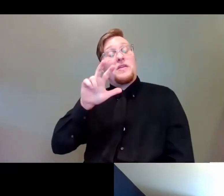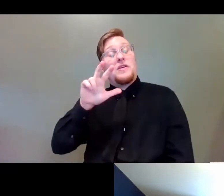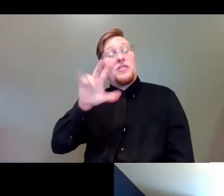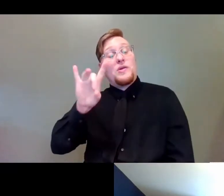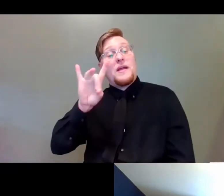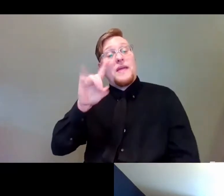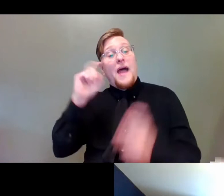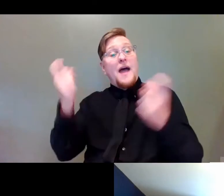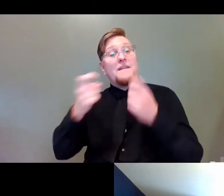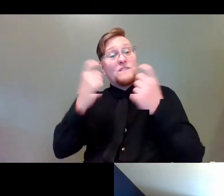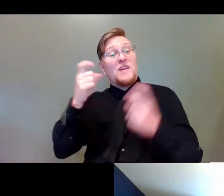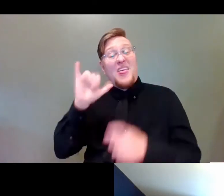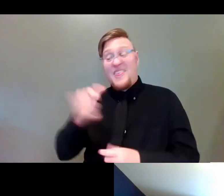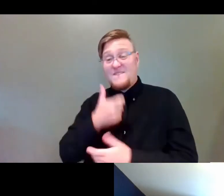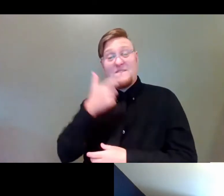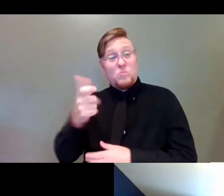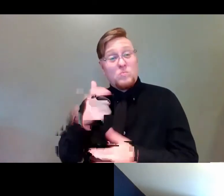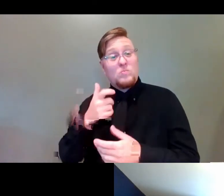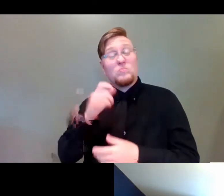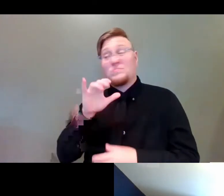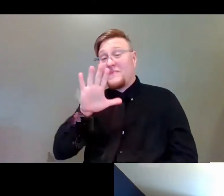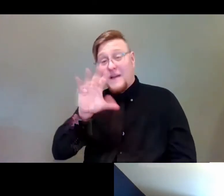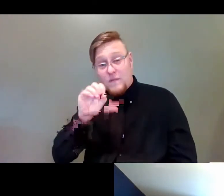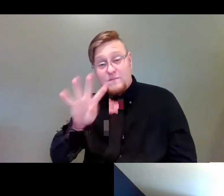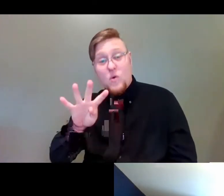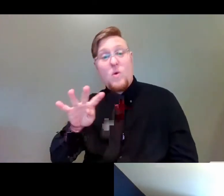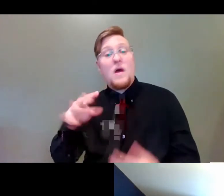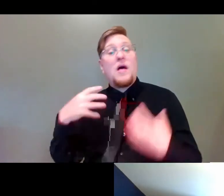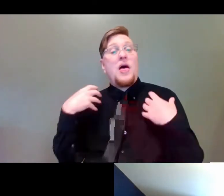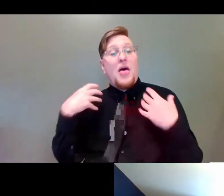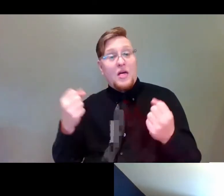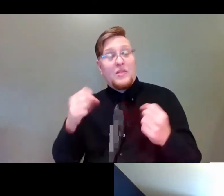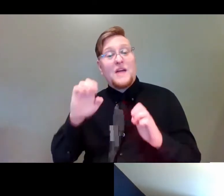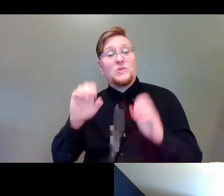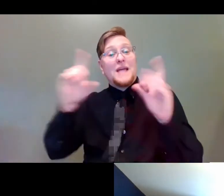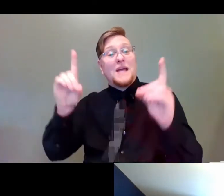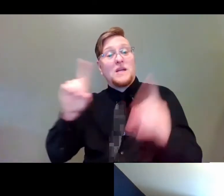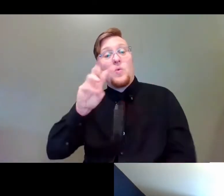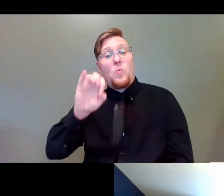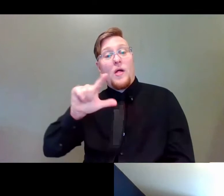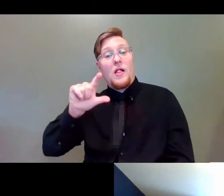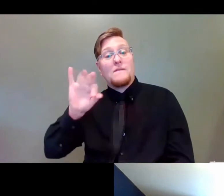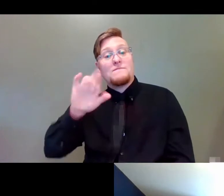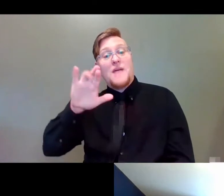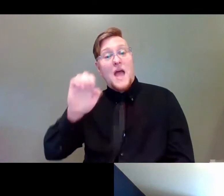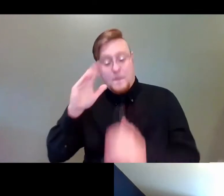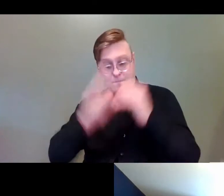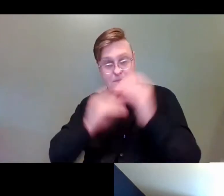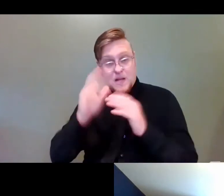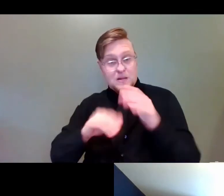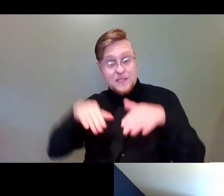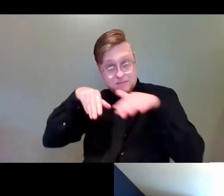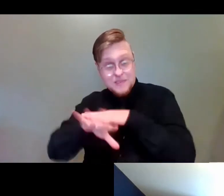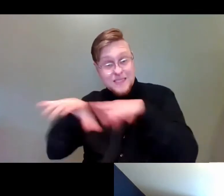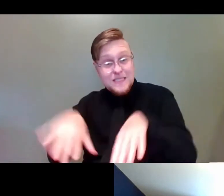the takeover of the 504, of the Health, Education, and Welfare Building, seeing the disability struggle in the United States. For